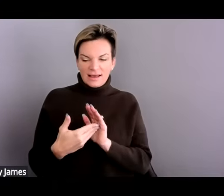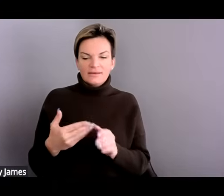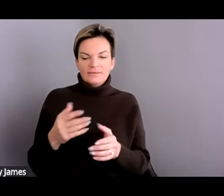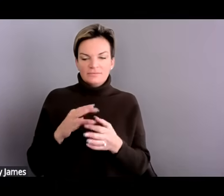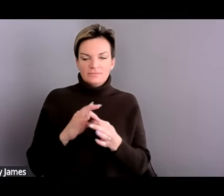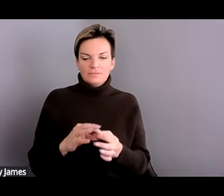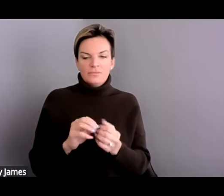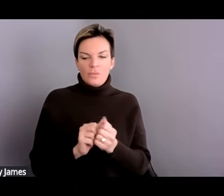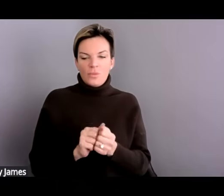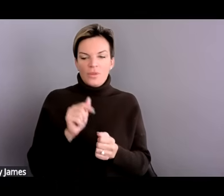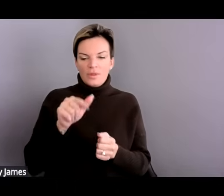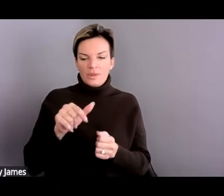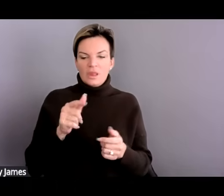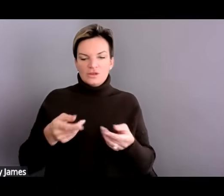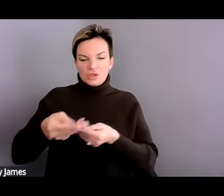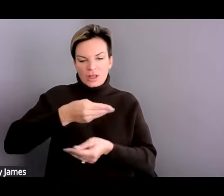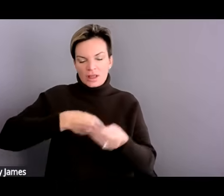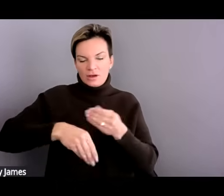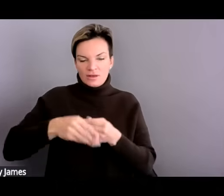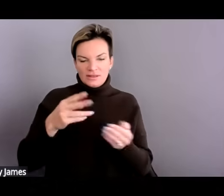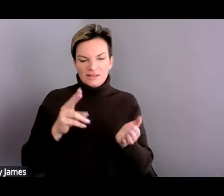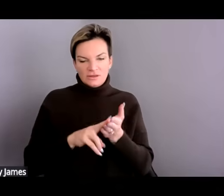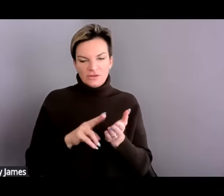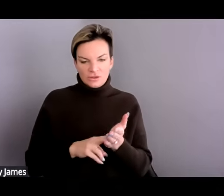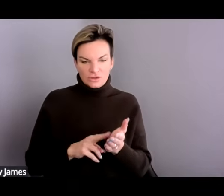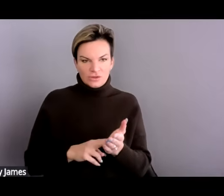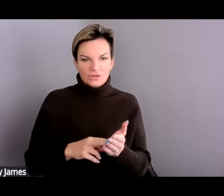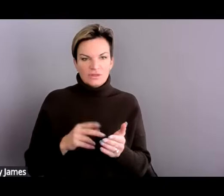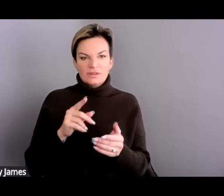signatures. It includes going beyond the sample.